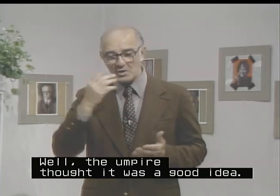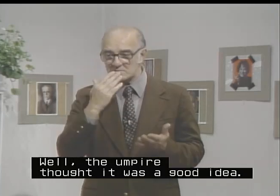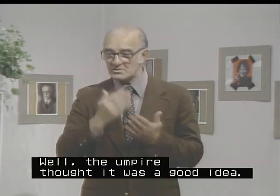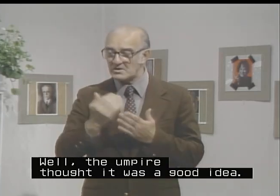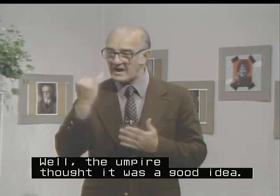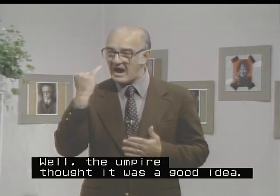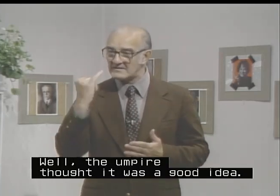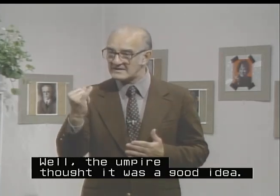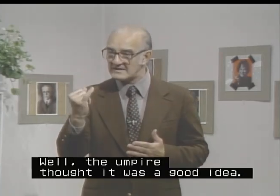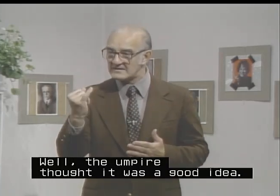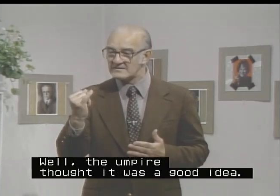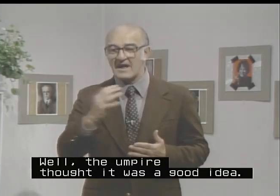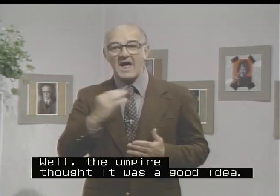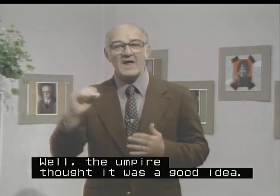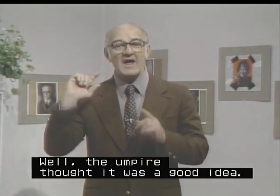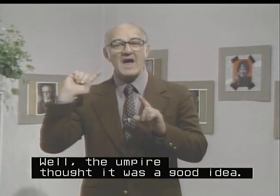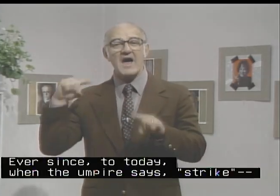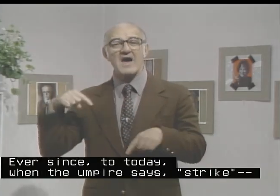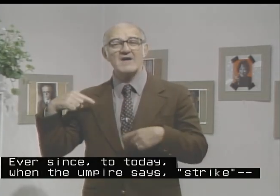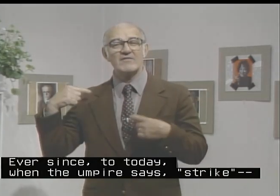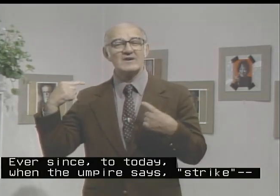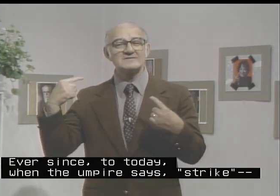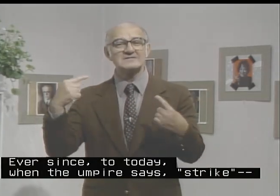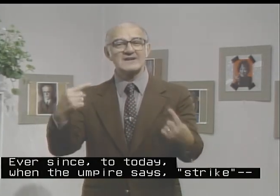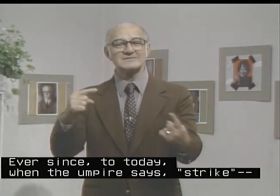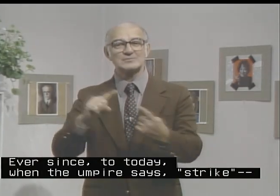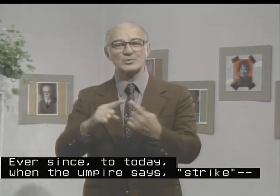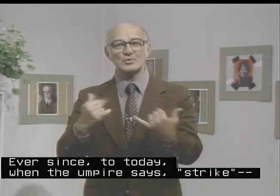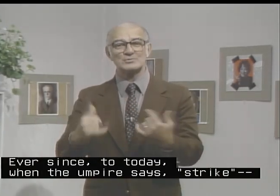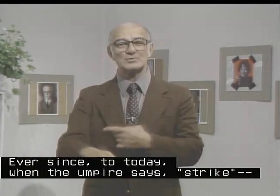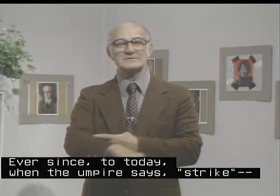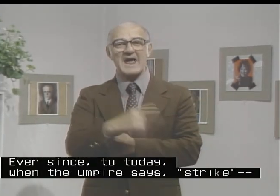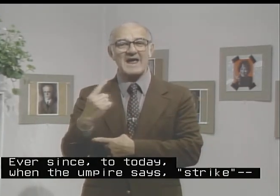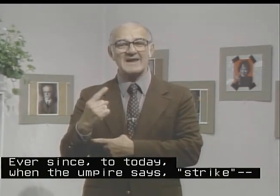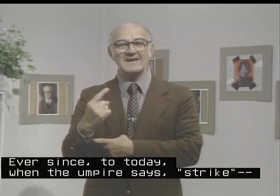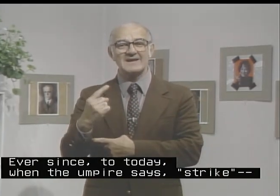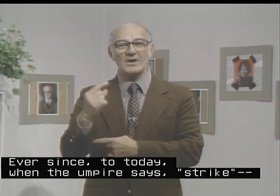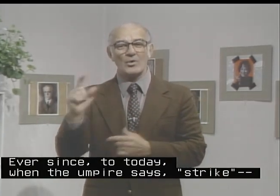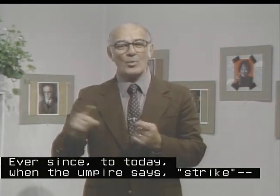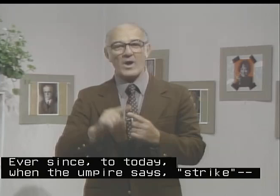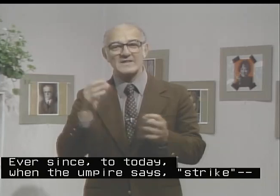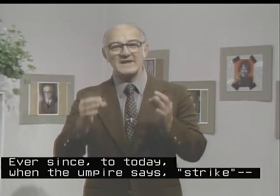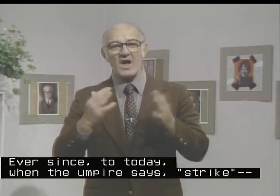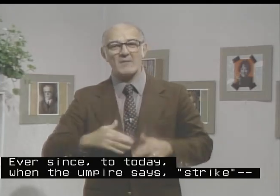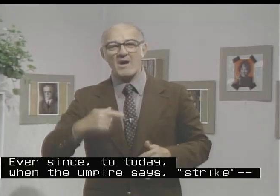a good idea. Ever since to today, when the umpire